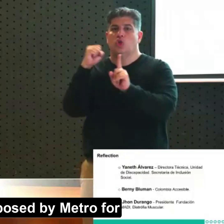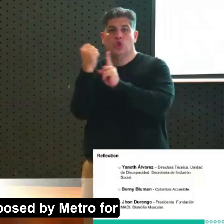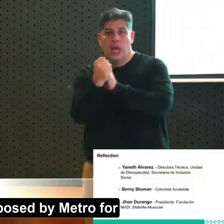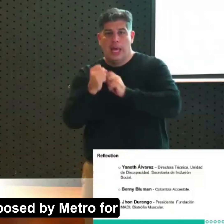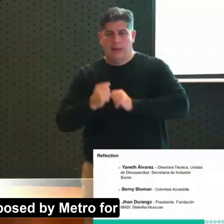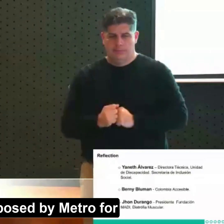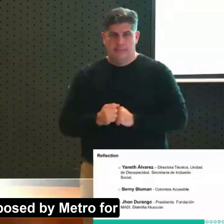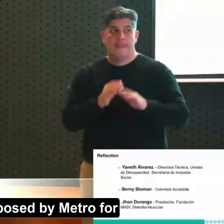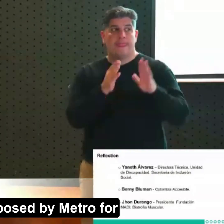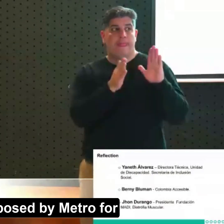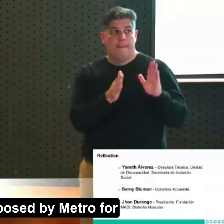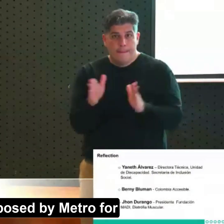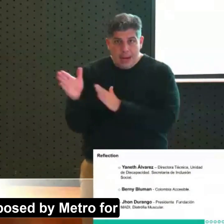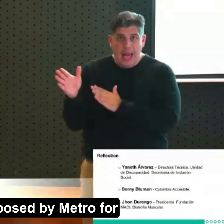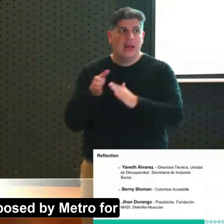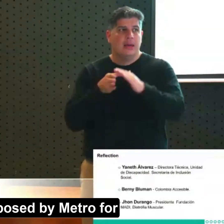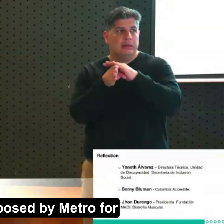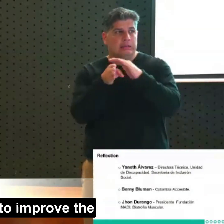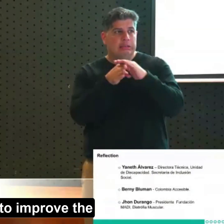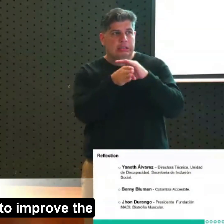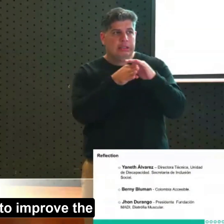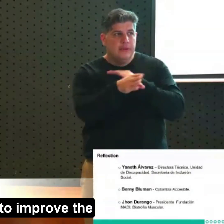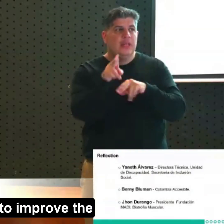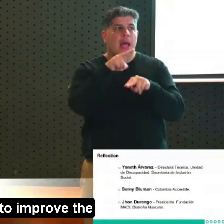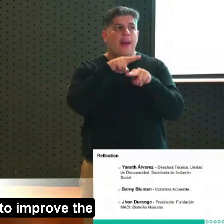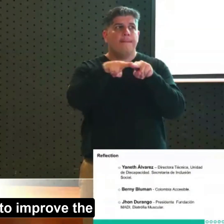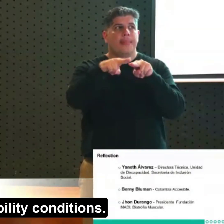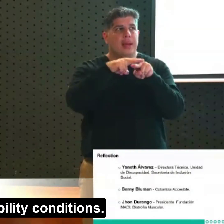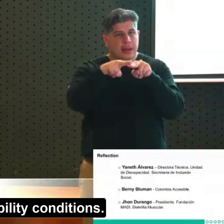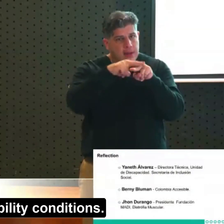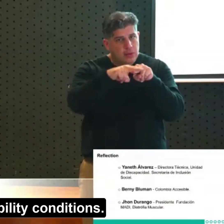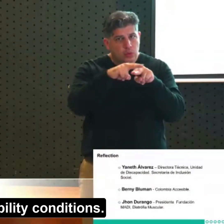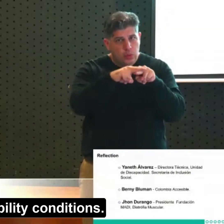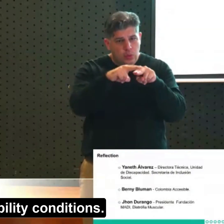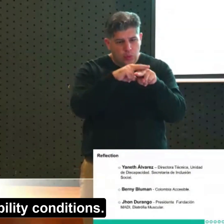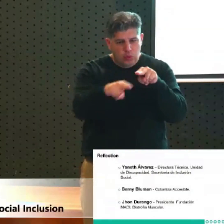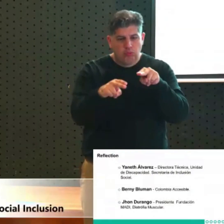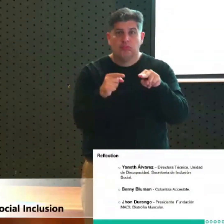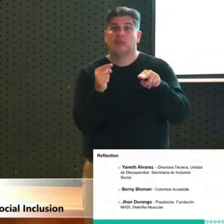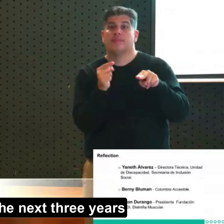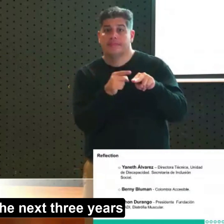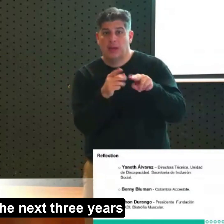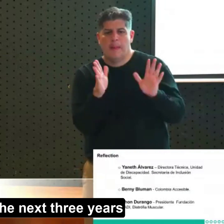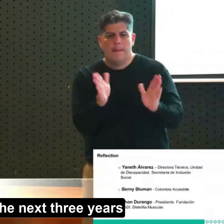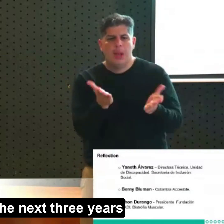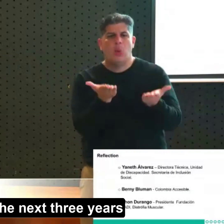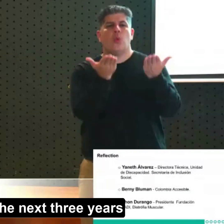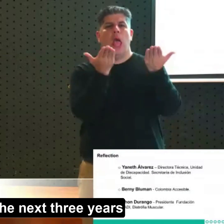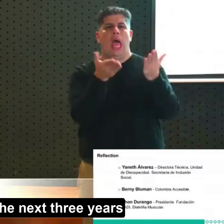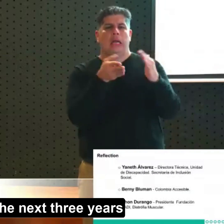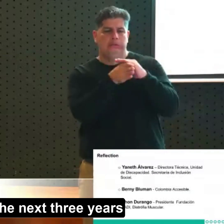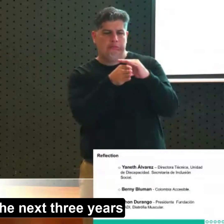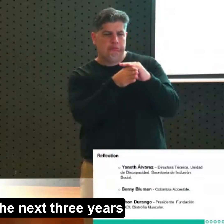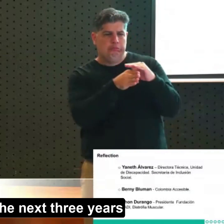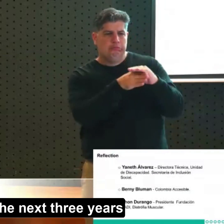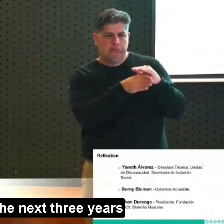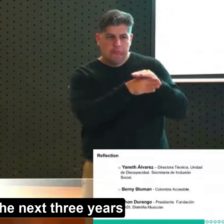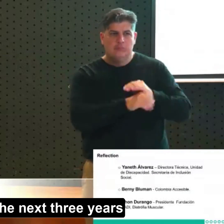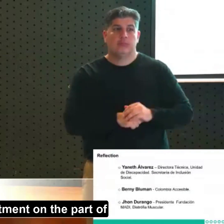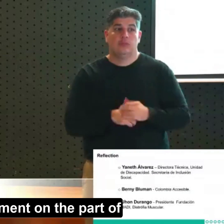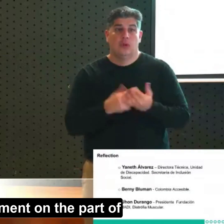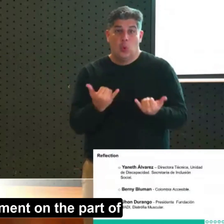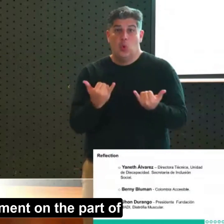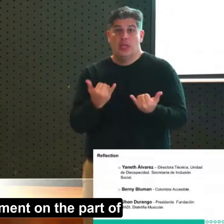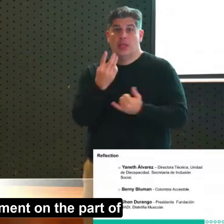that is being proposed by Metro to improve the accessibility conditions. For these next